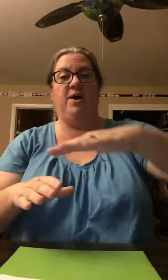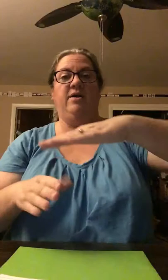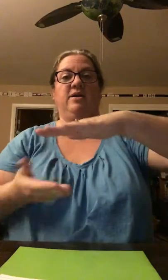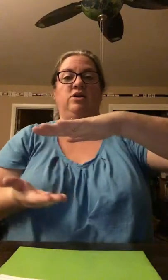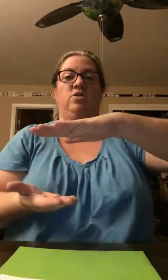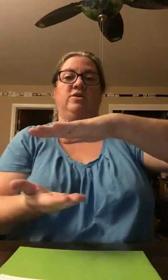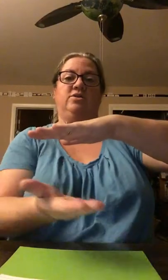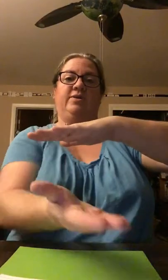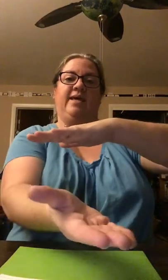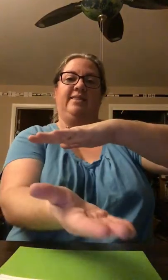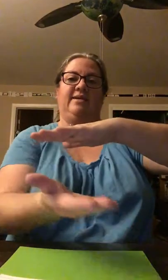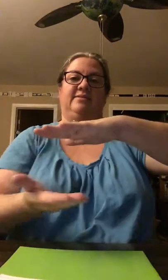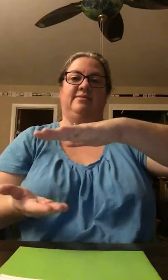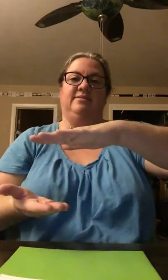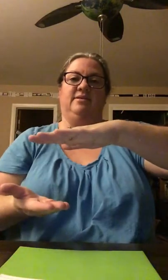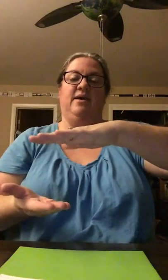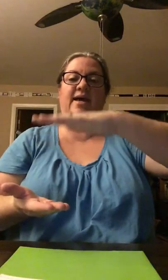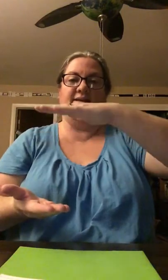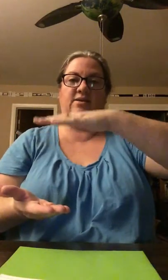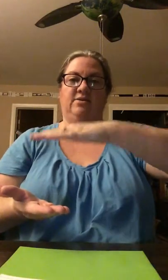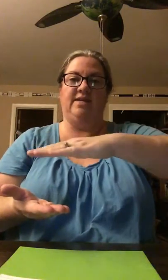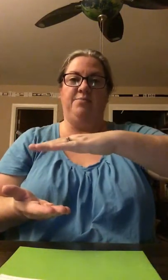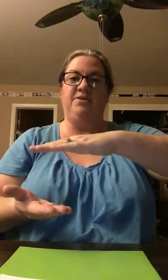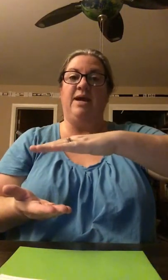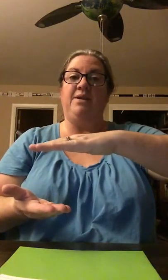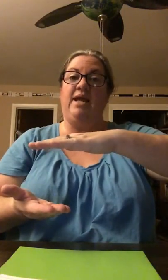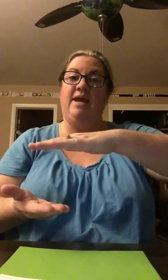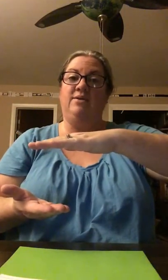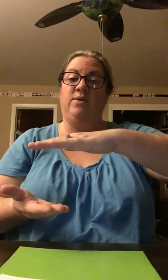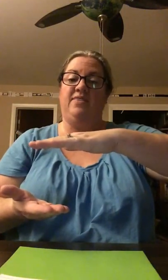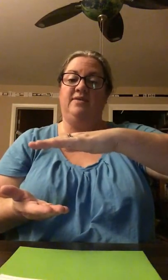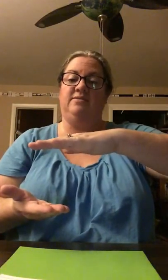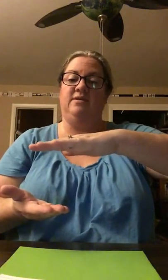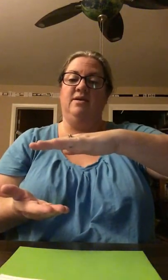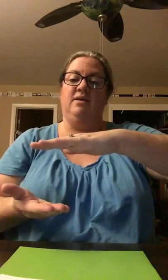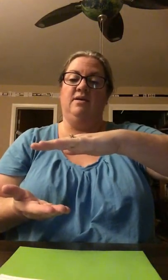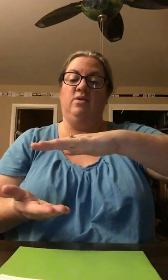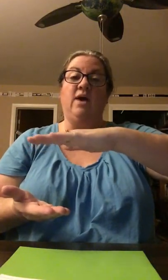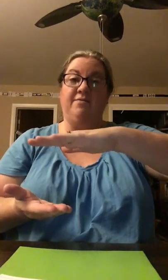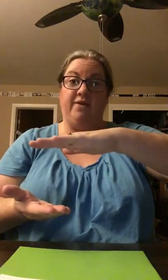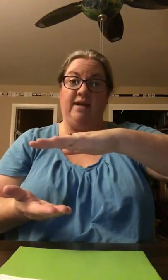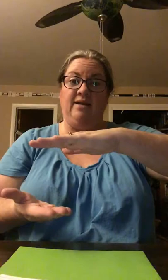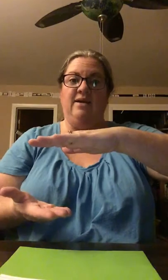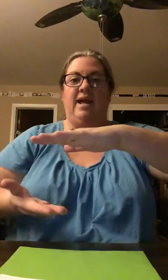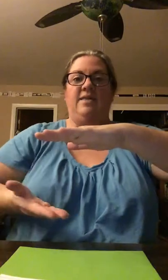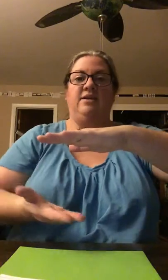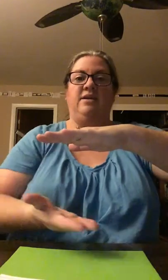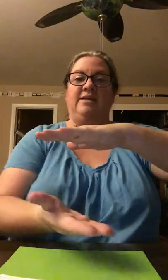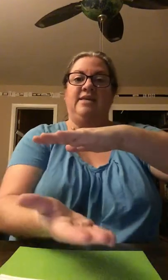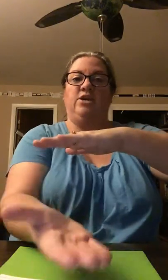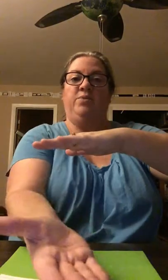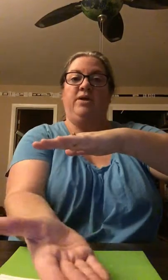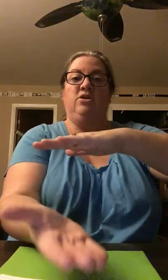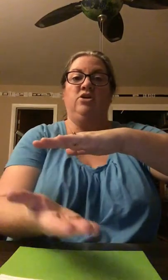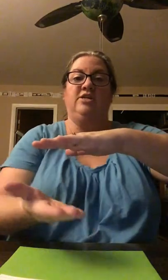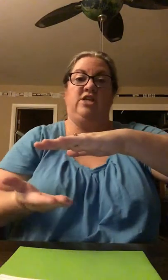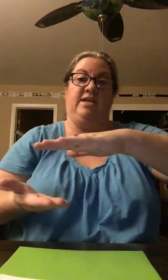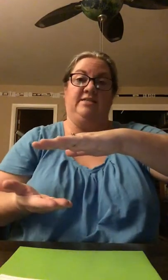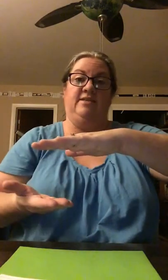part, you can do it like this. Again, set up your dominant hand with this, covering, and then it's like you're putting a cookie sheet into the